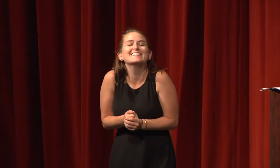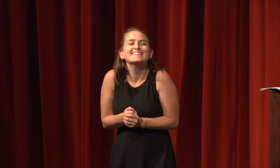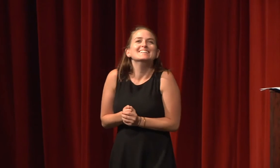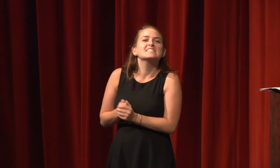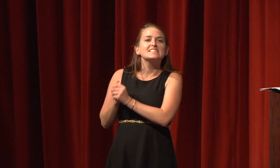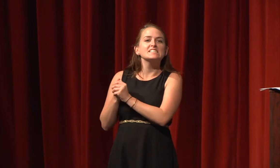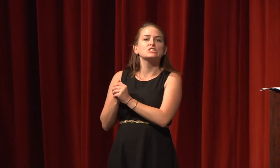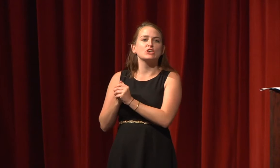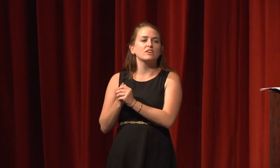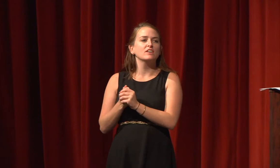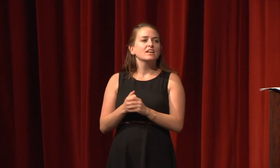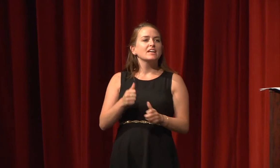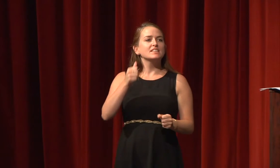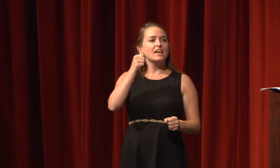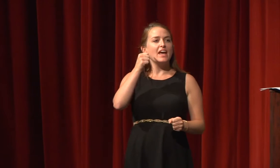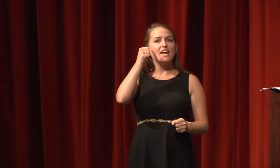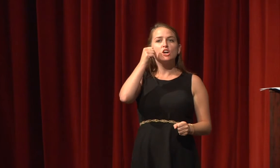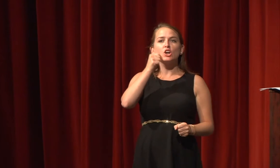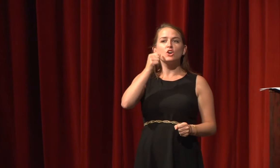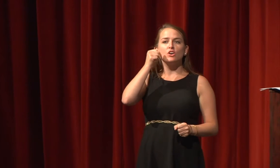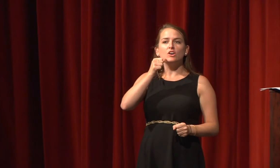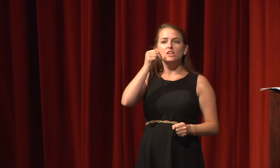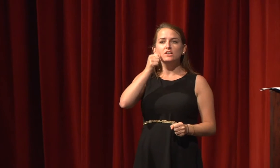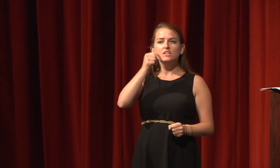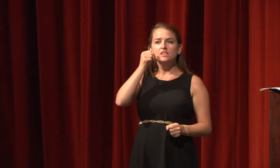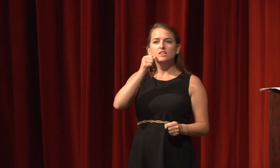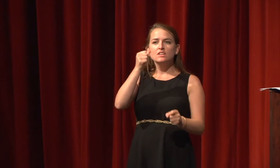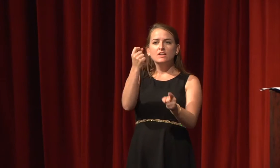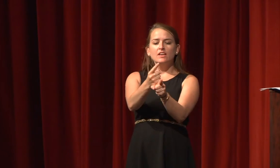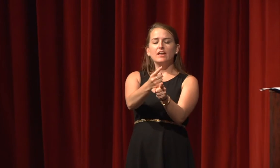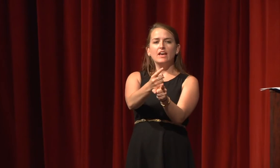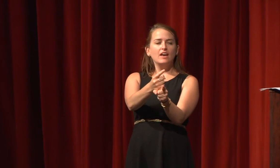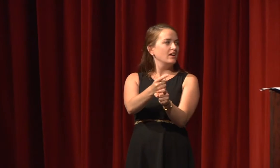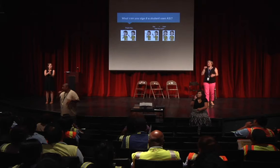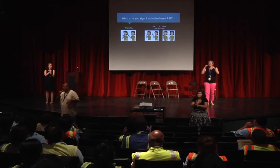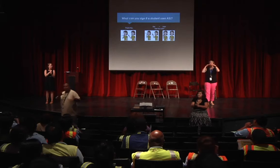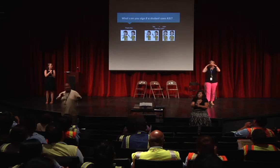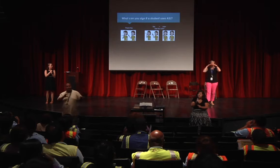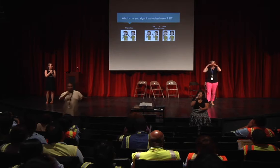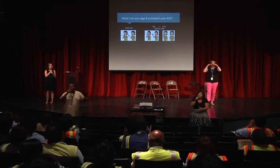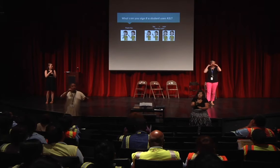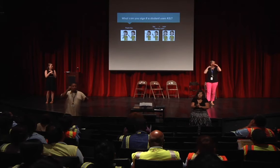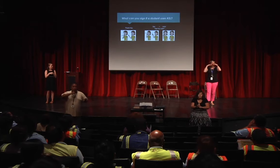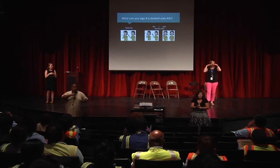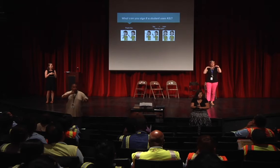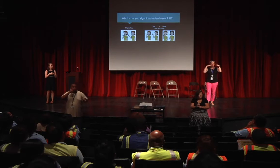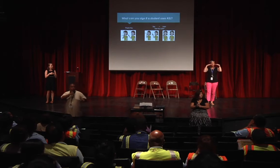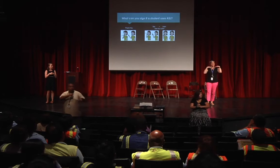a sister is a girl. So for reference, girls are going to be in this part of your